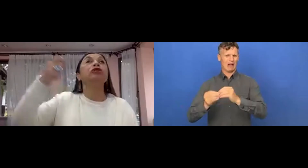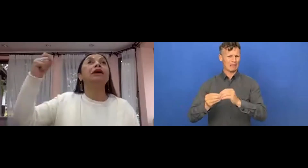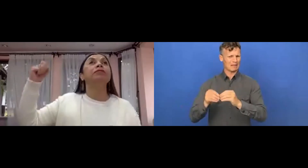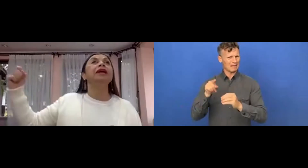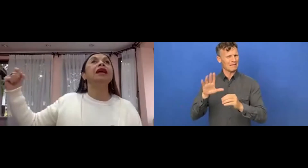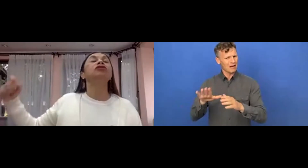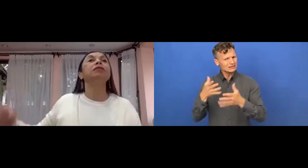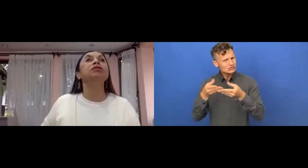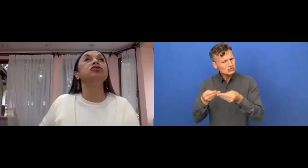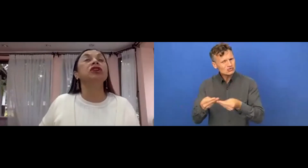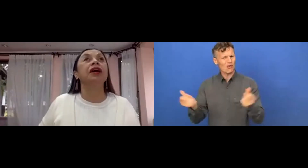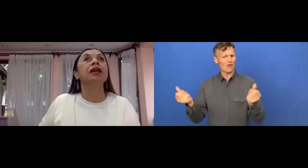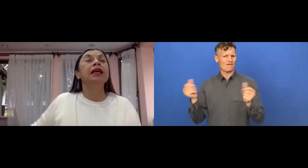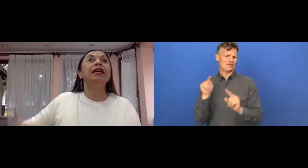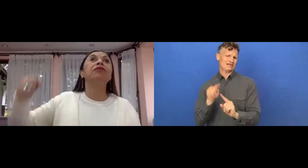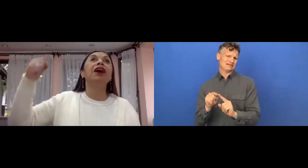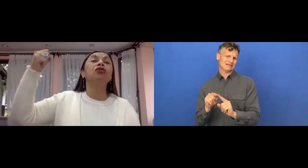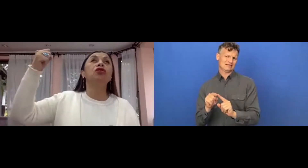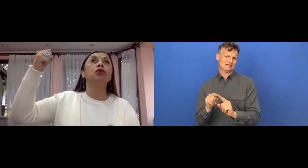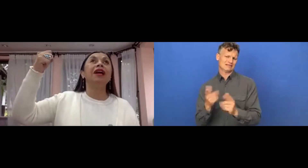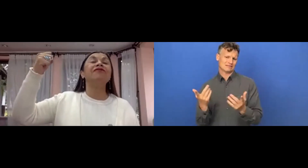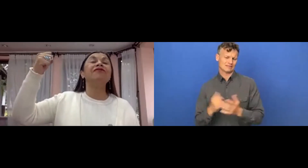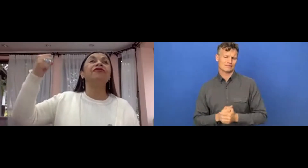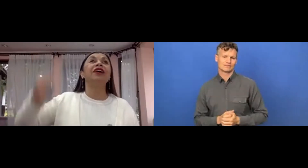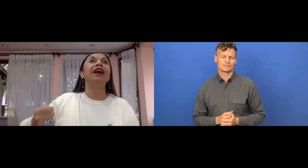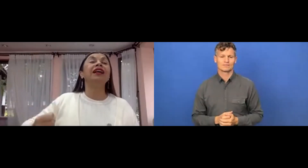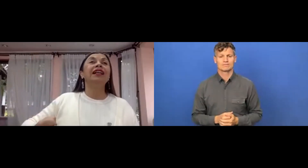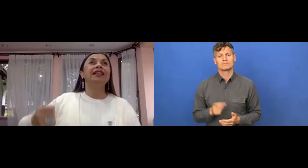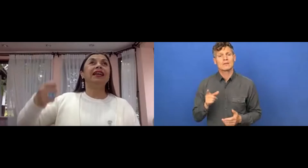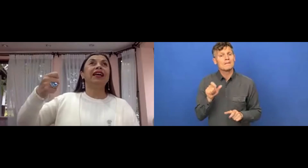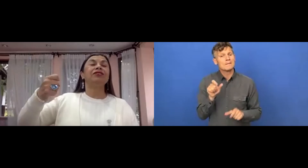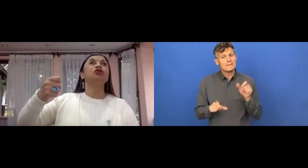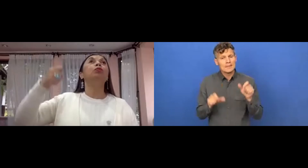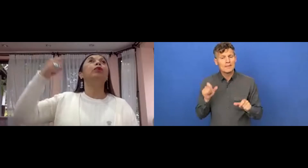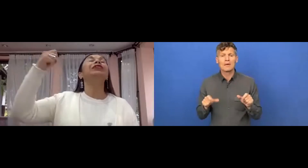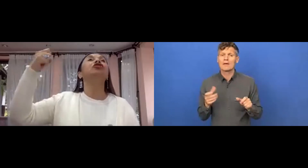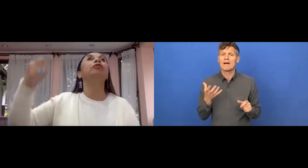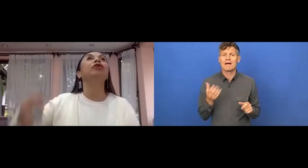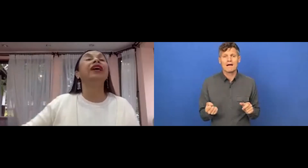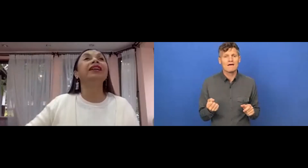eliminate it. But there are people